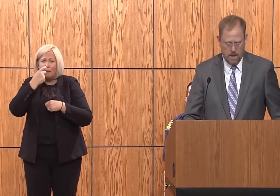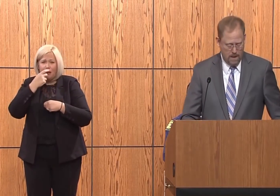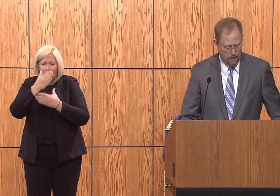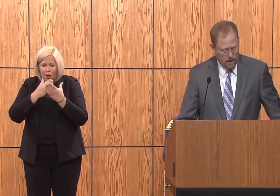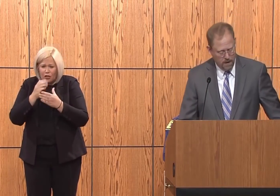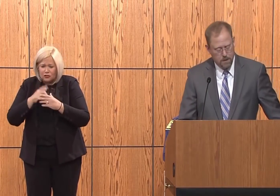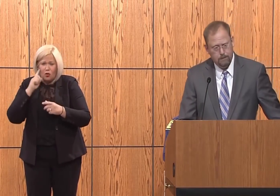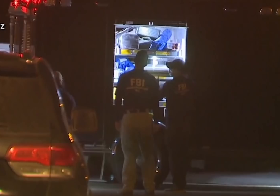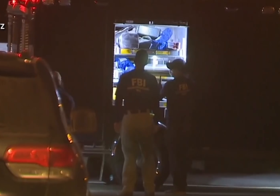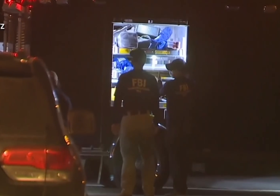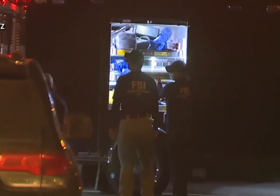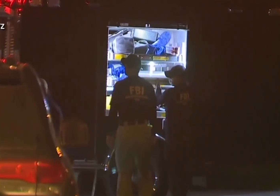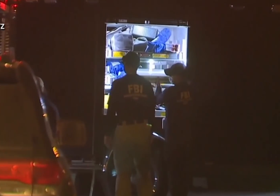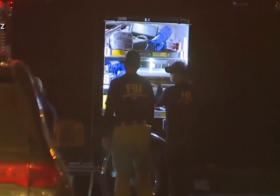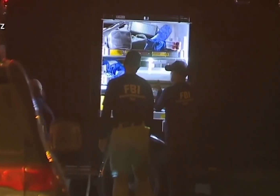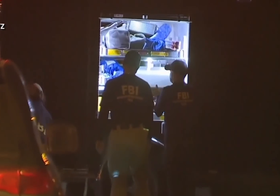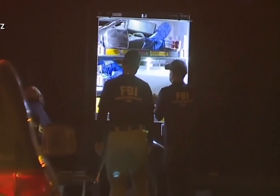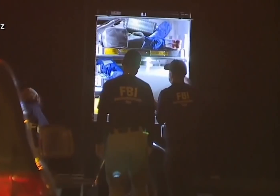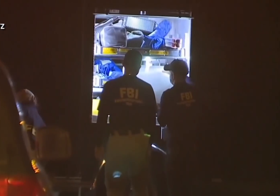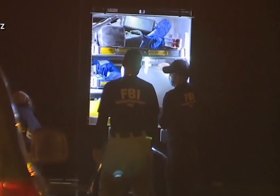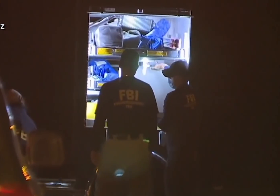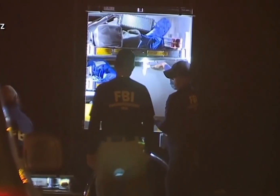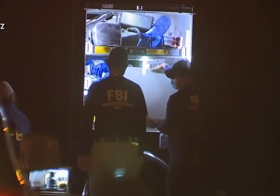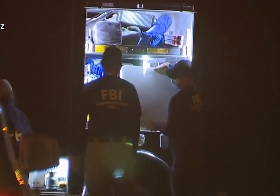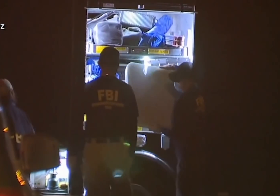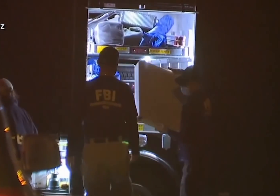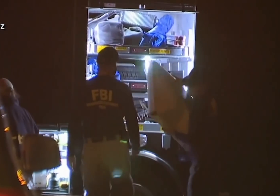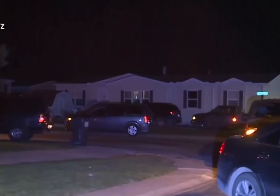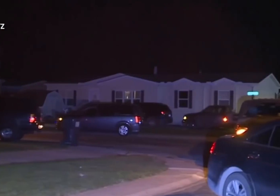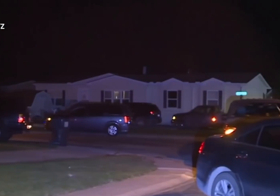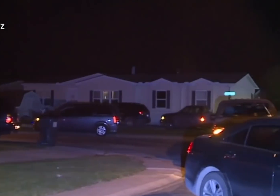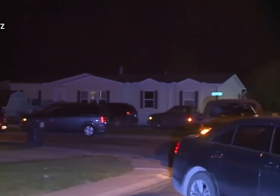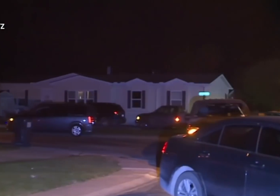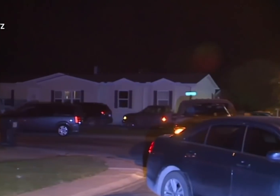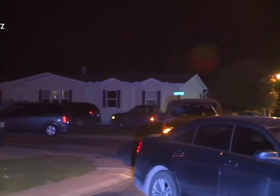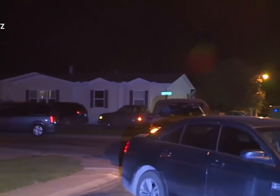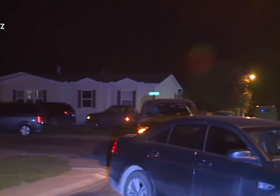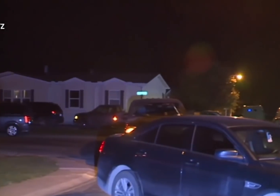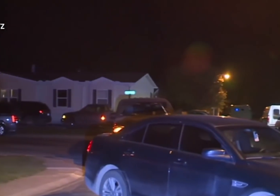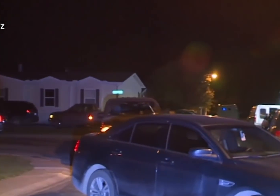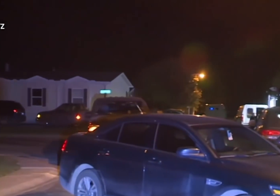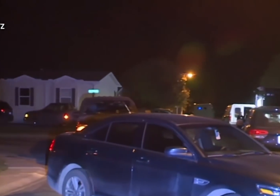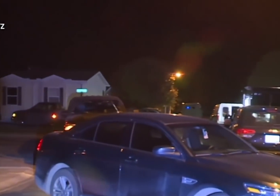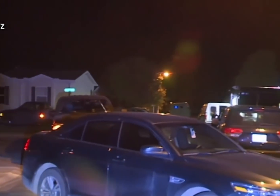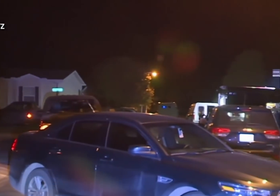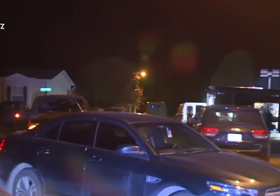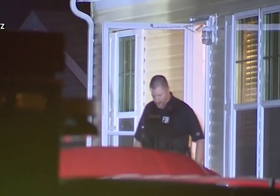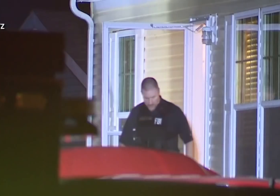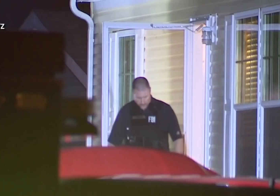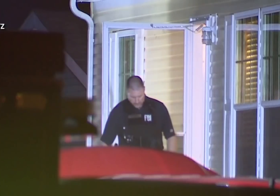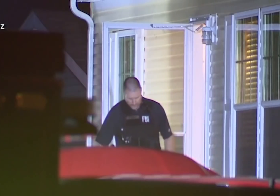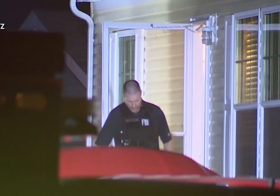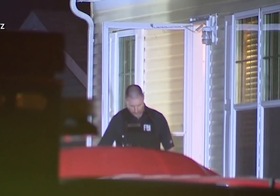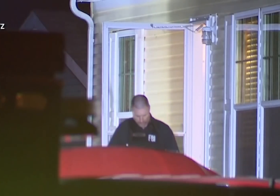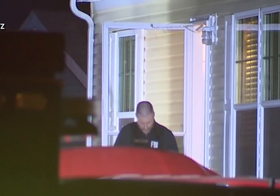anti-personnel capabilities. As they were meeting to pool money to buy more explosives, law enforcement moved in. The FBI had